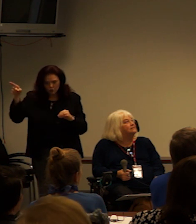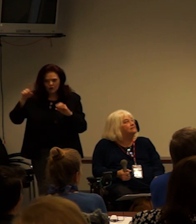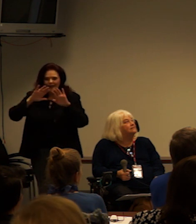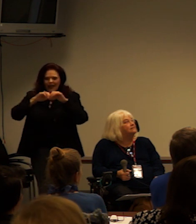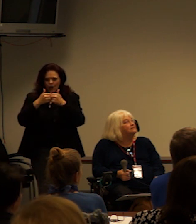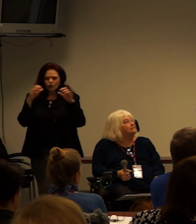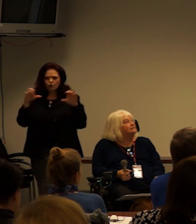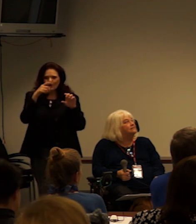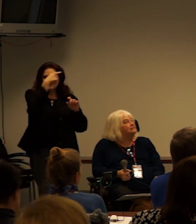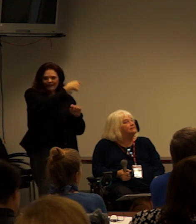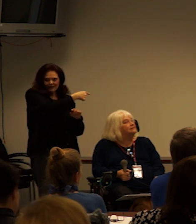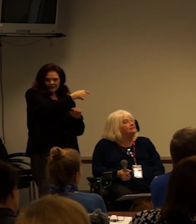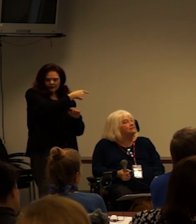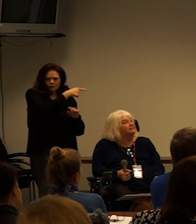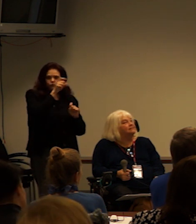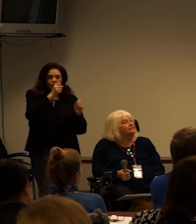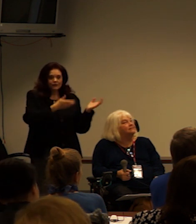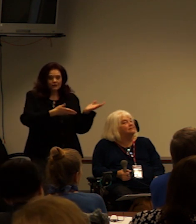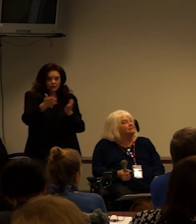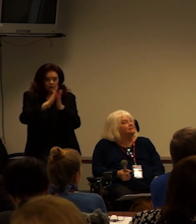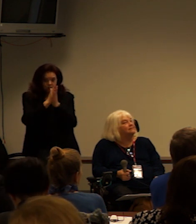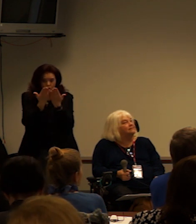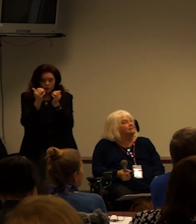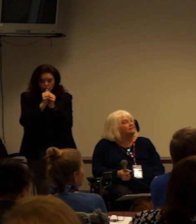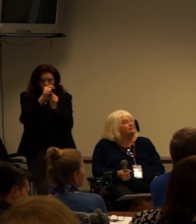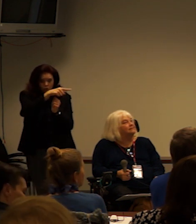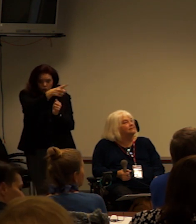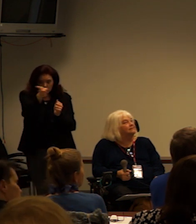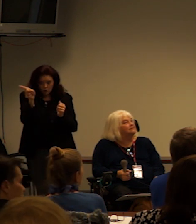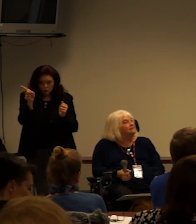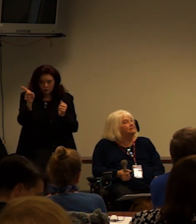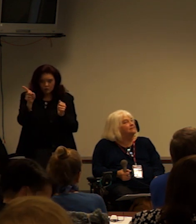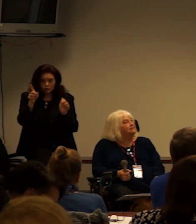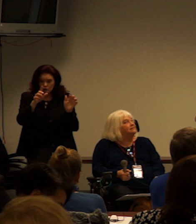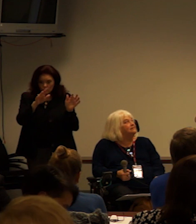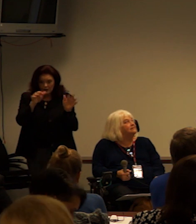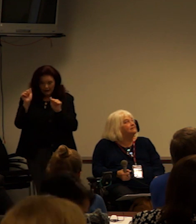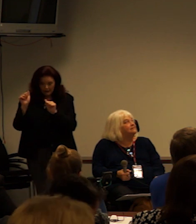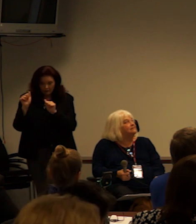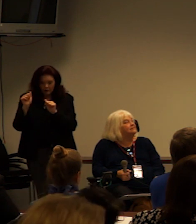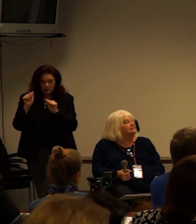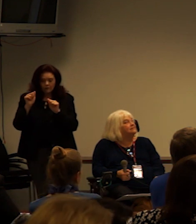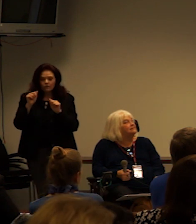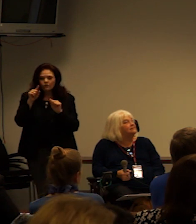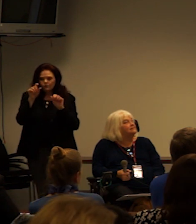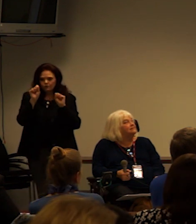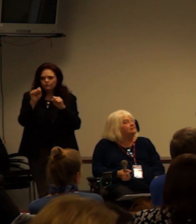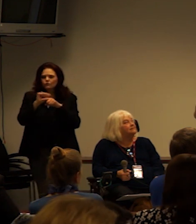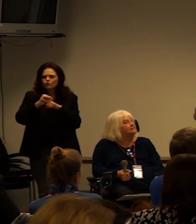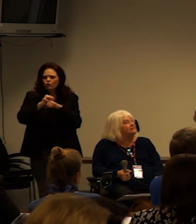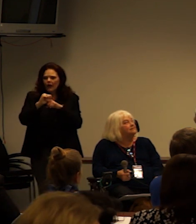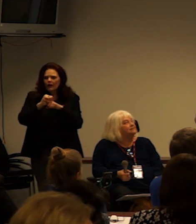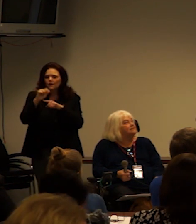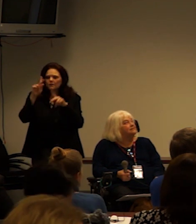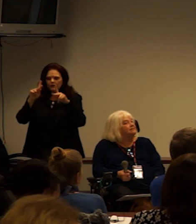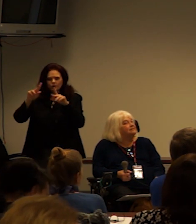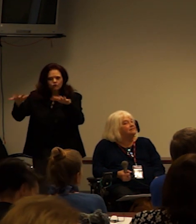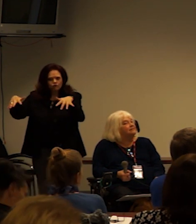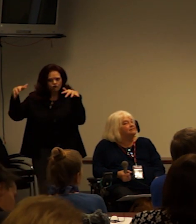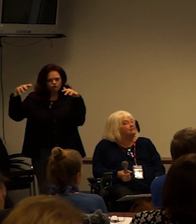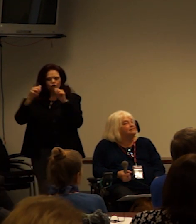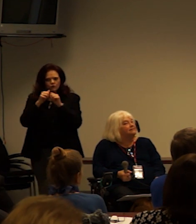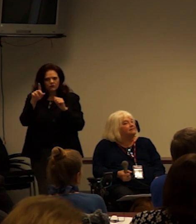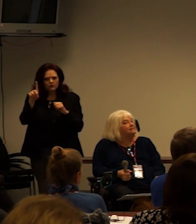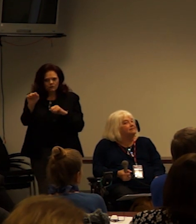how to do this. So you can take this notebook with you when you go, and you can train every people with